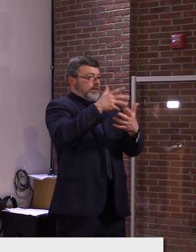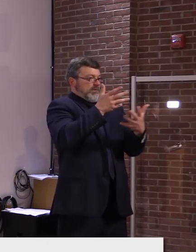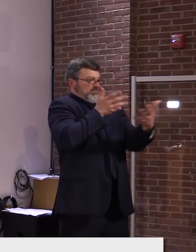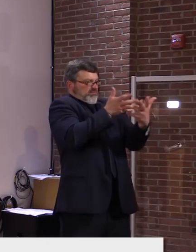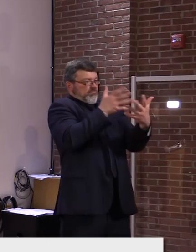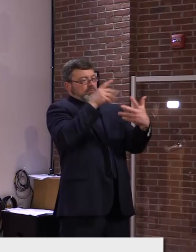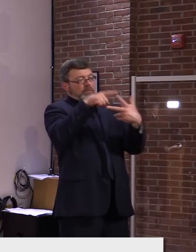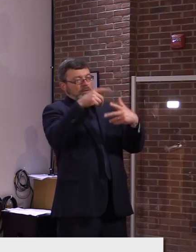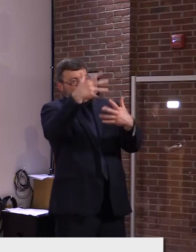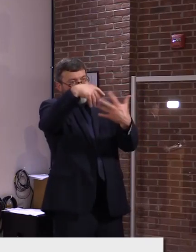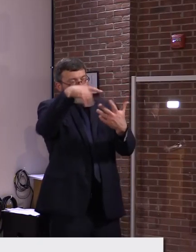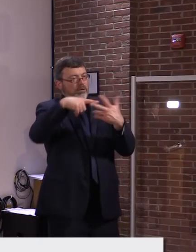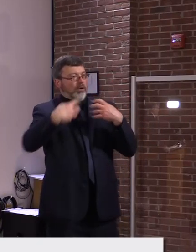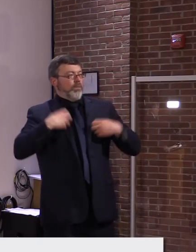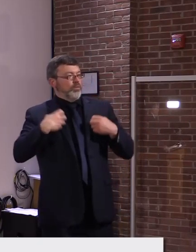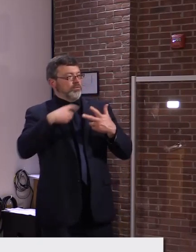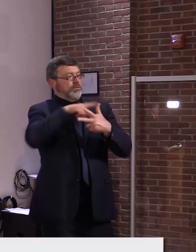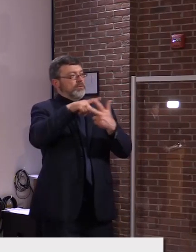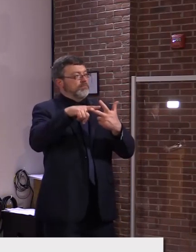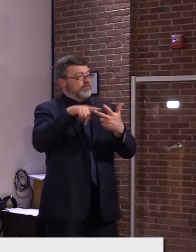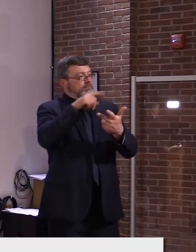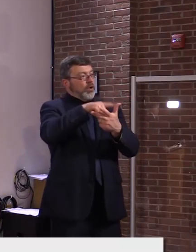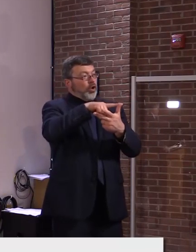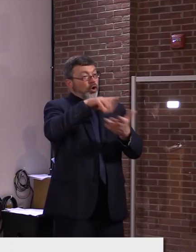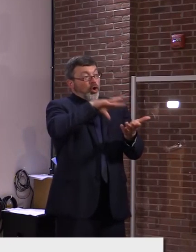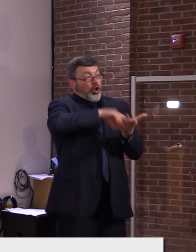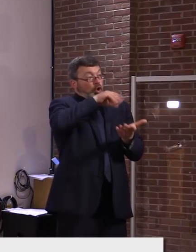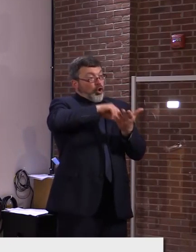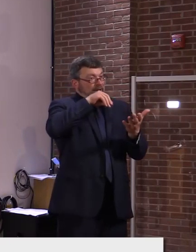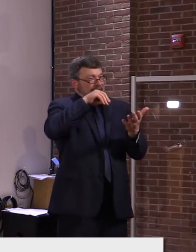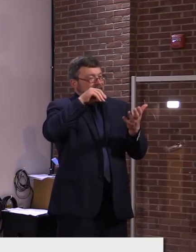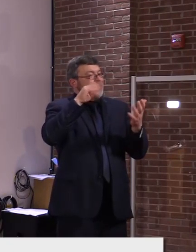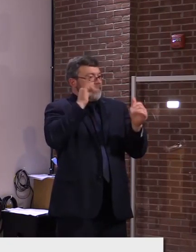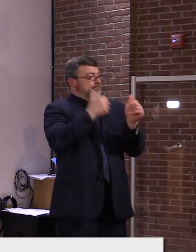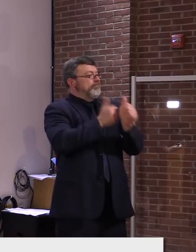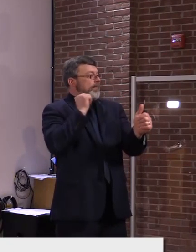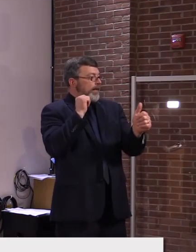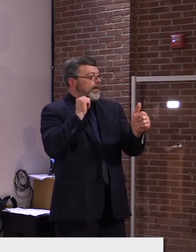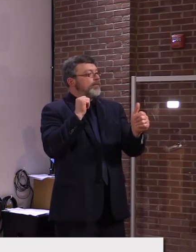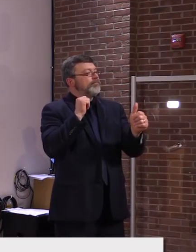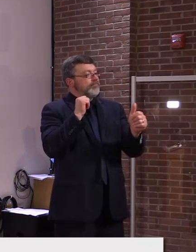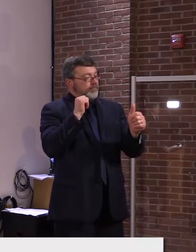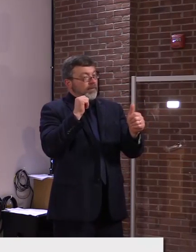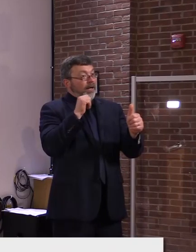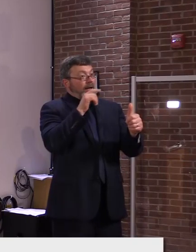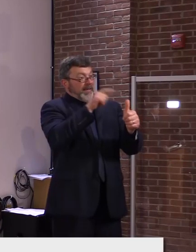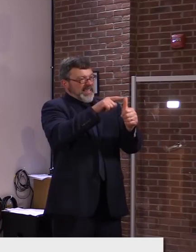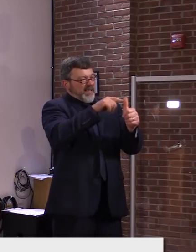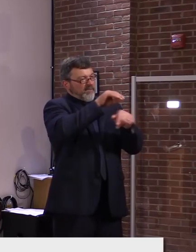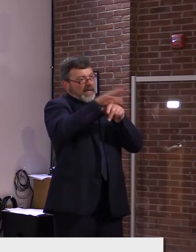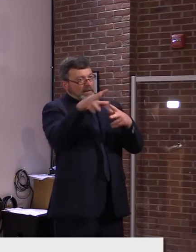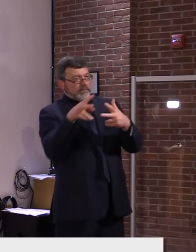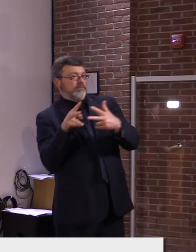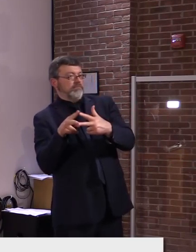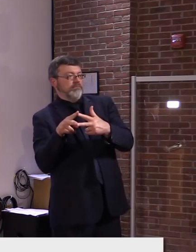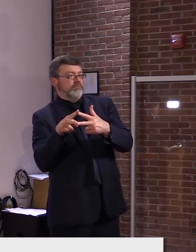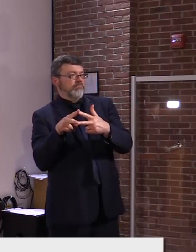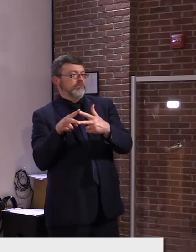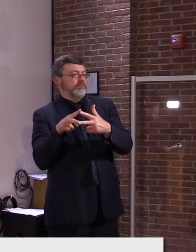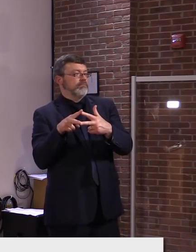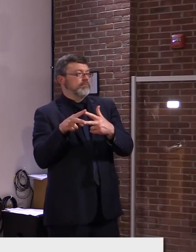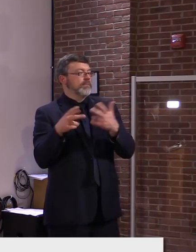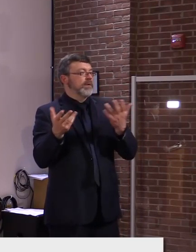areas, meaning that our first step is to re-engage with our students, particularly this summer. We'd like to see all Vermont